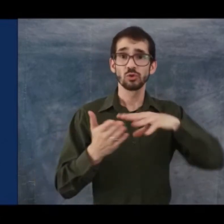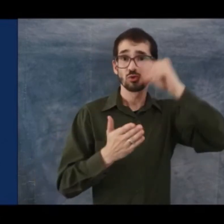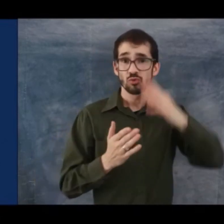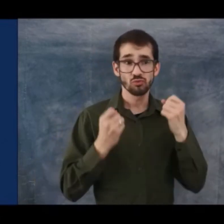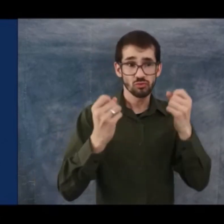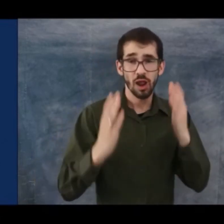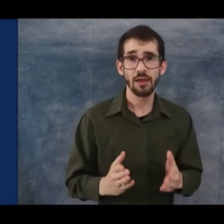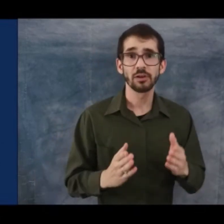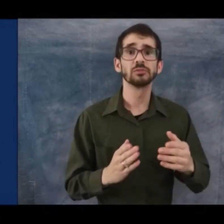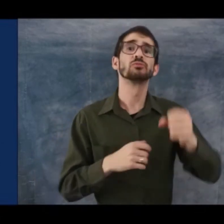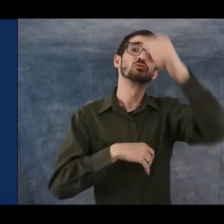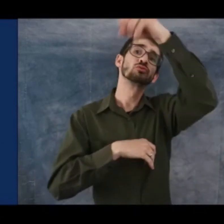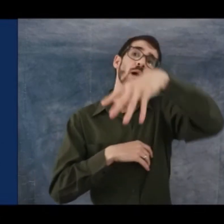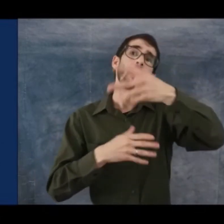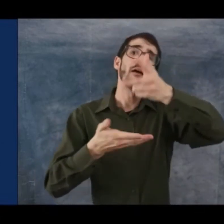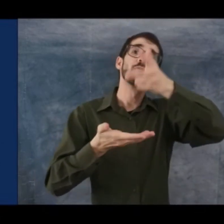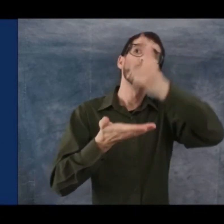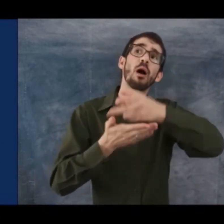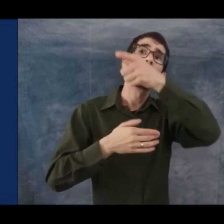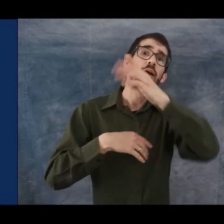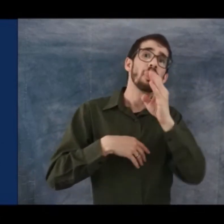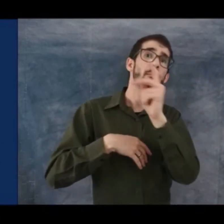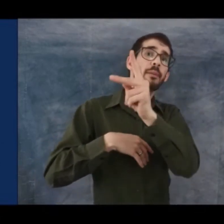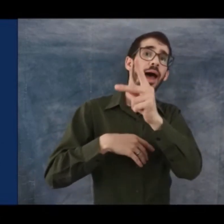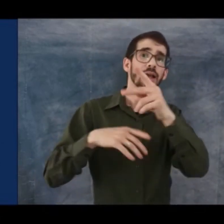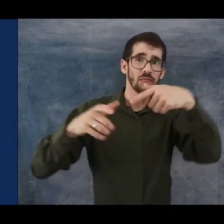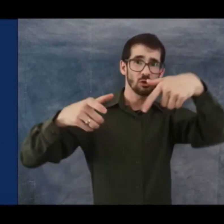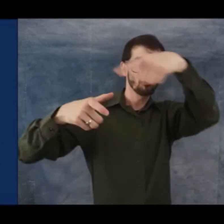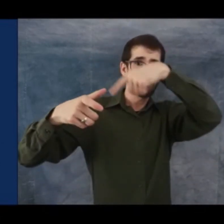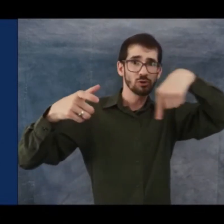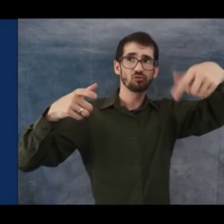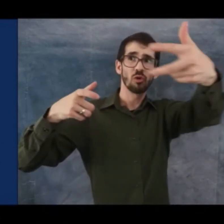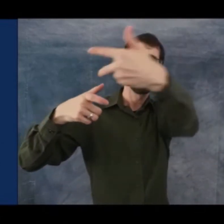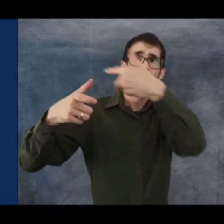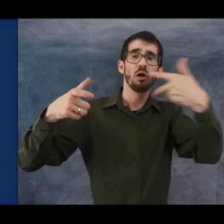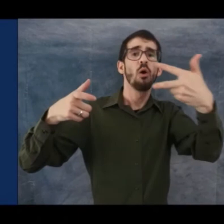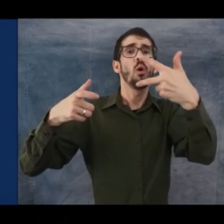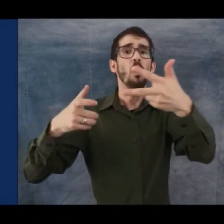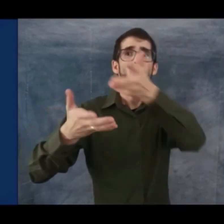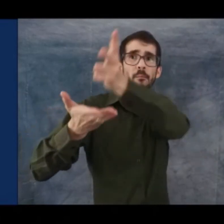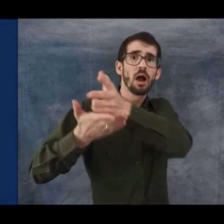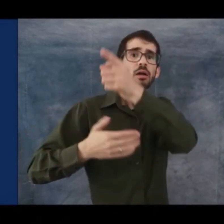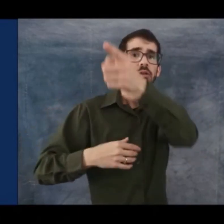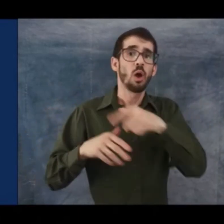circle or park in the student lot. Walkers will arrive at the front of the school.